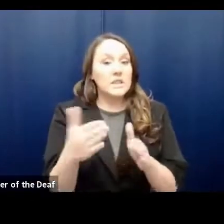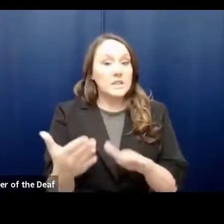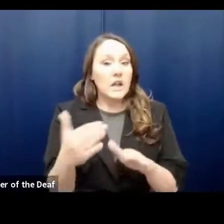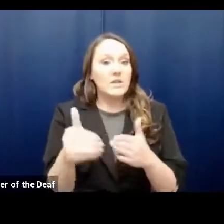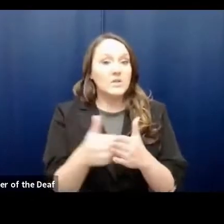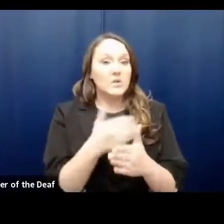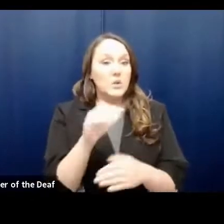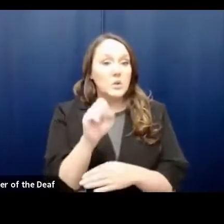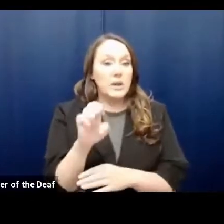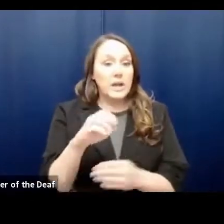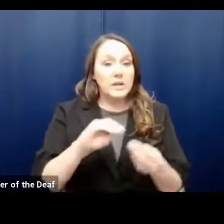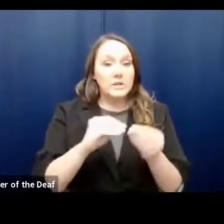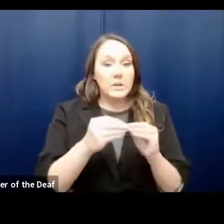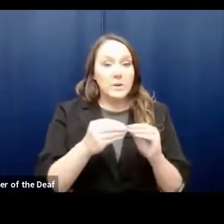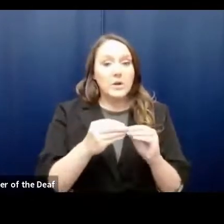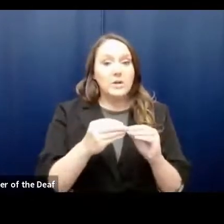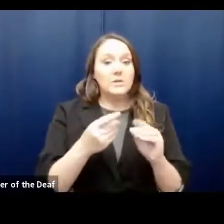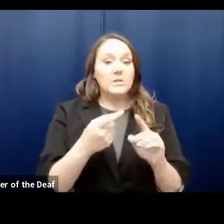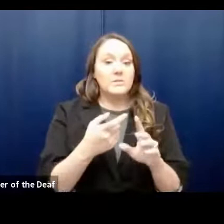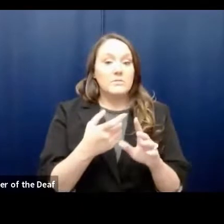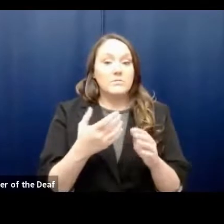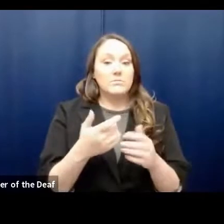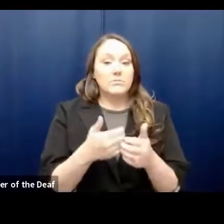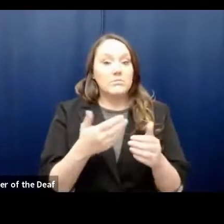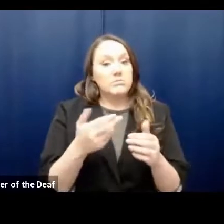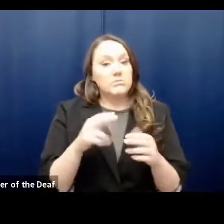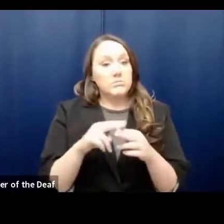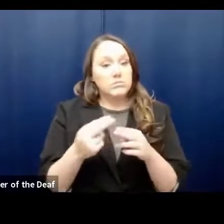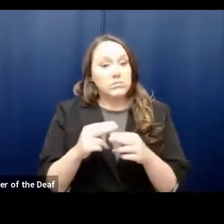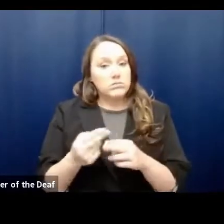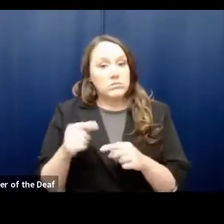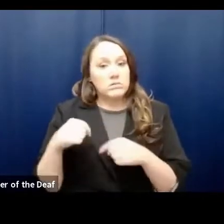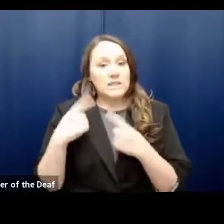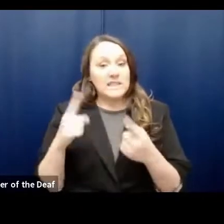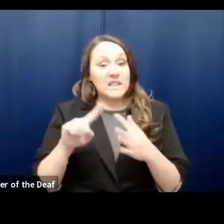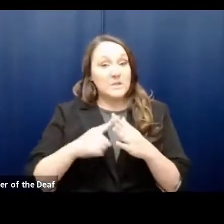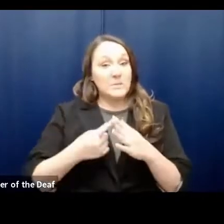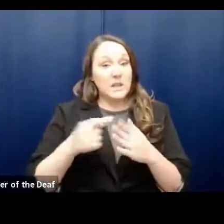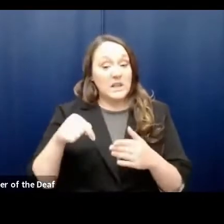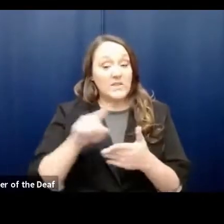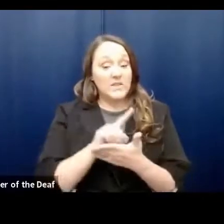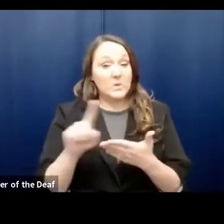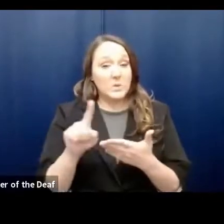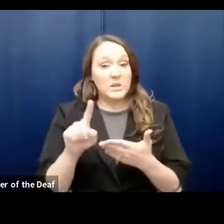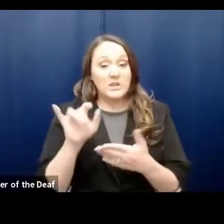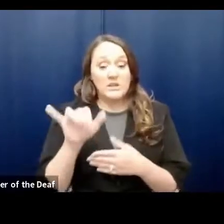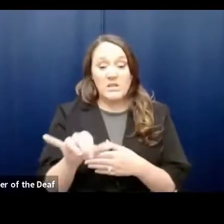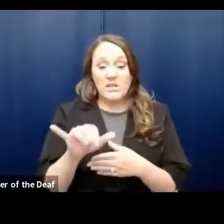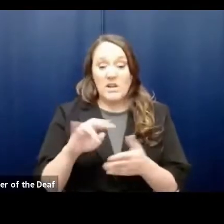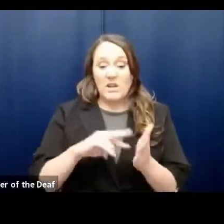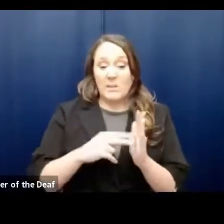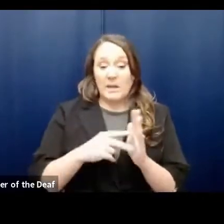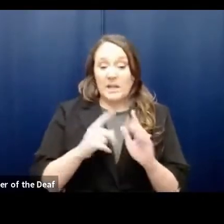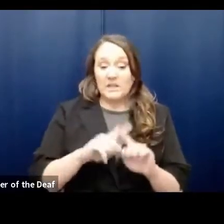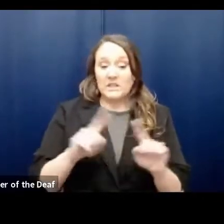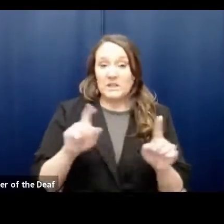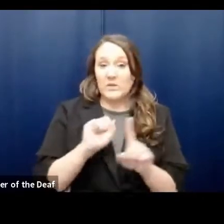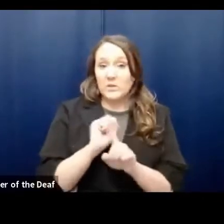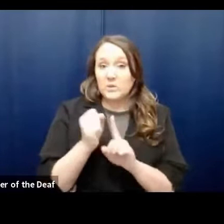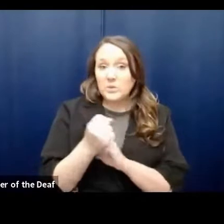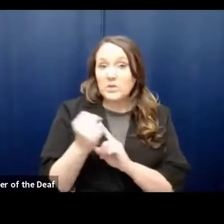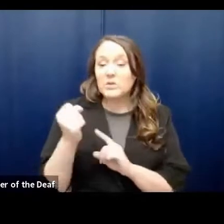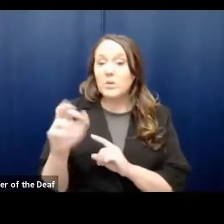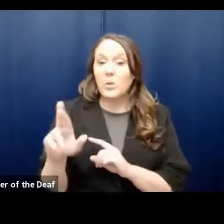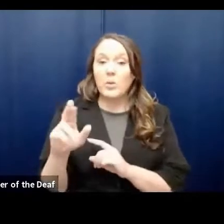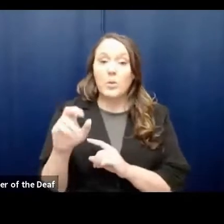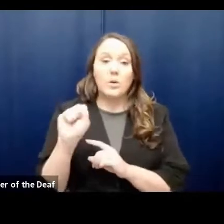case numbers ease back from the new records at the start of the week. Does that indicate anything about a change in the virus situation or anything about those spikes